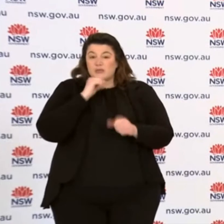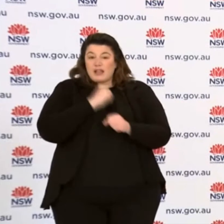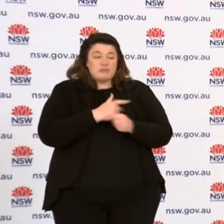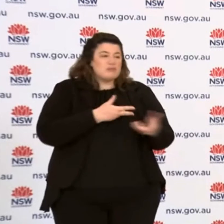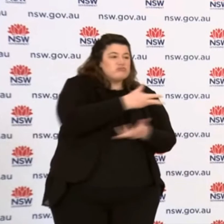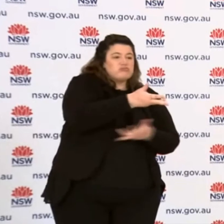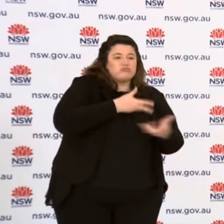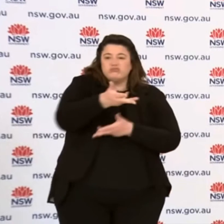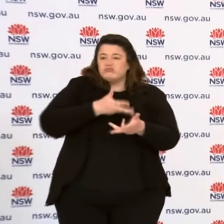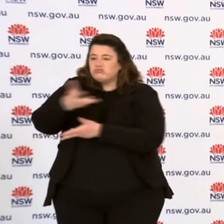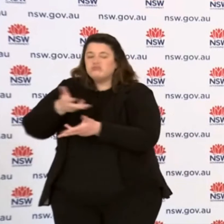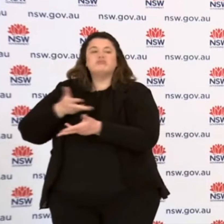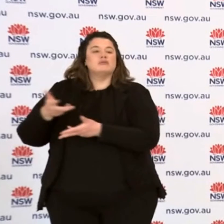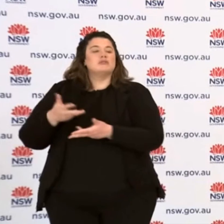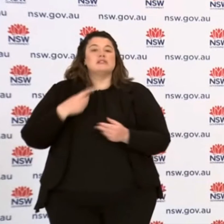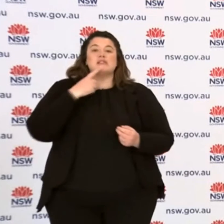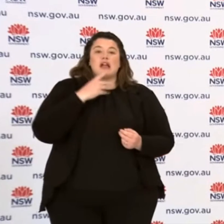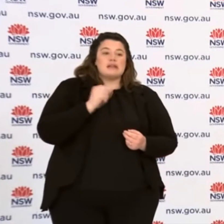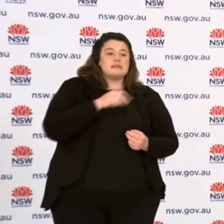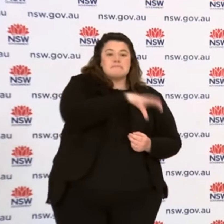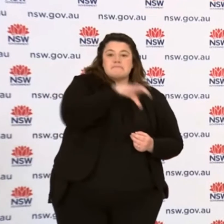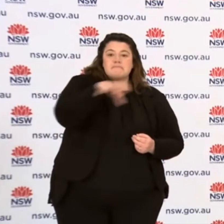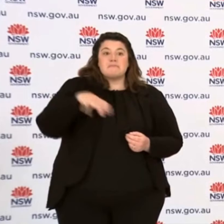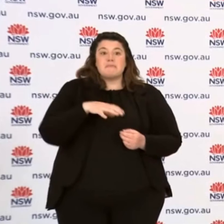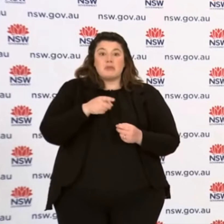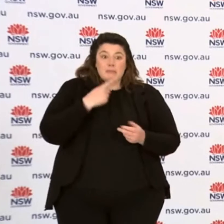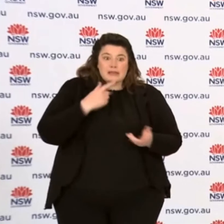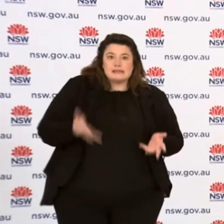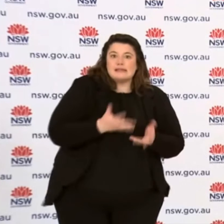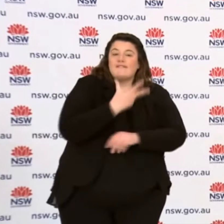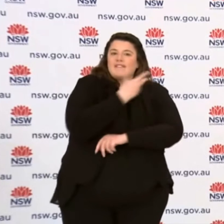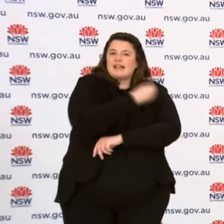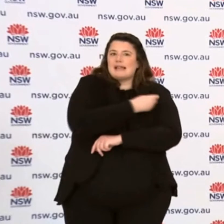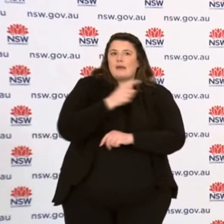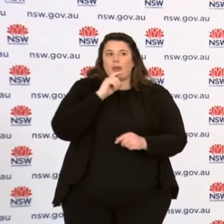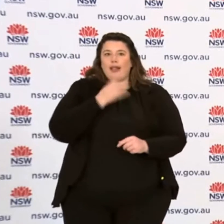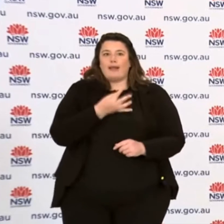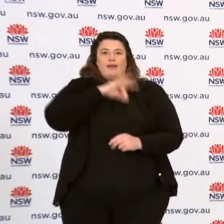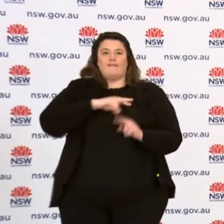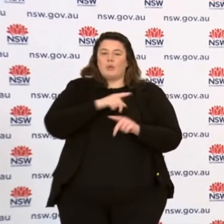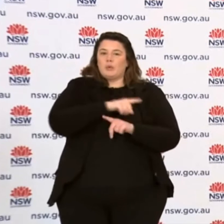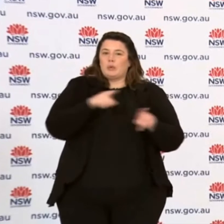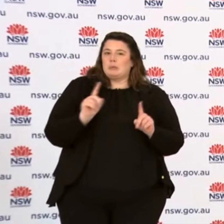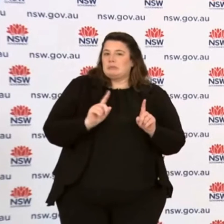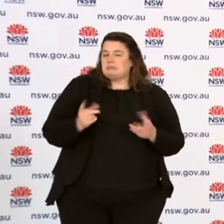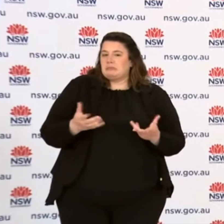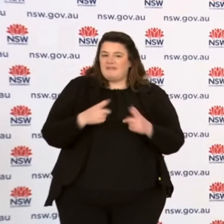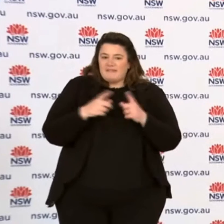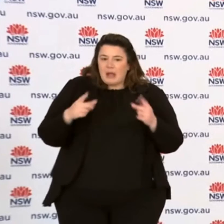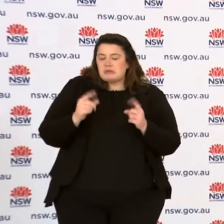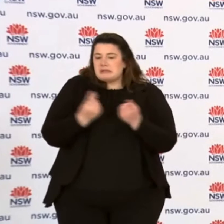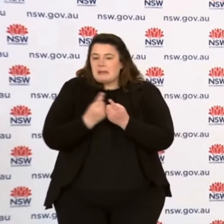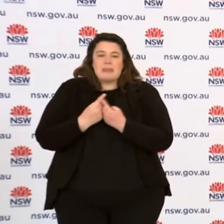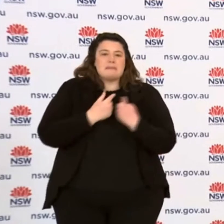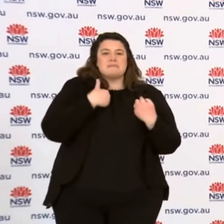encourage some sections of the community to have the vaccination. But I think certainly the broad evidence from overseas is that you tend to